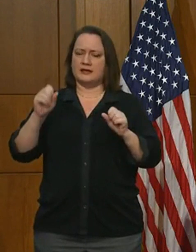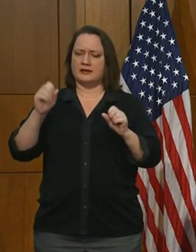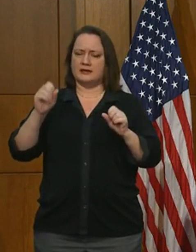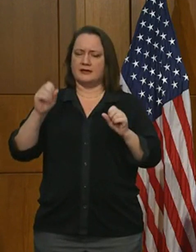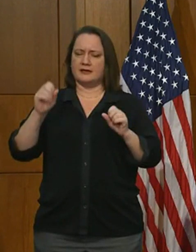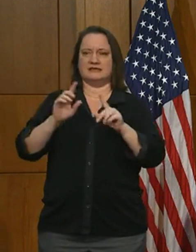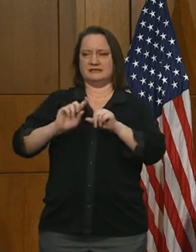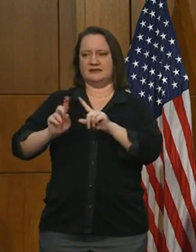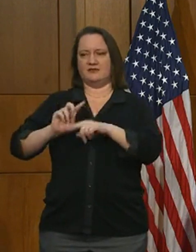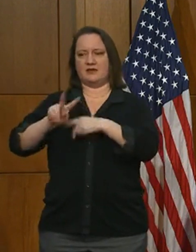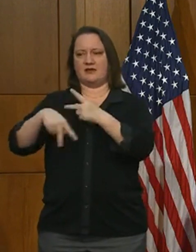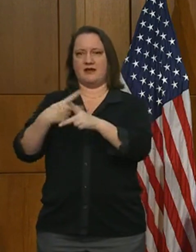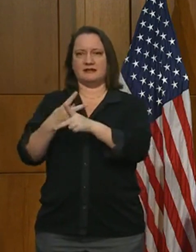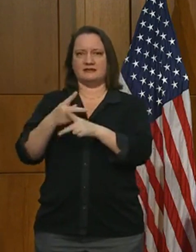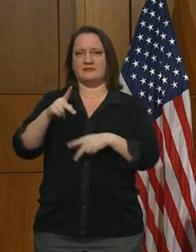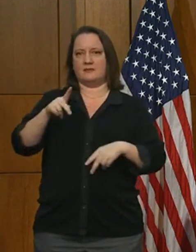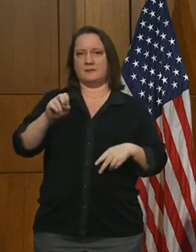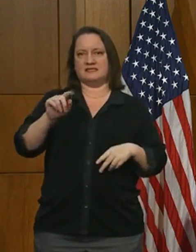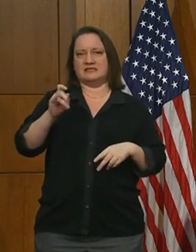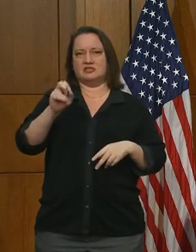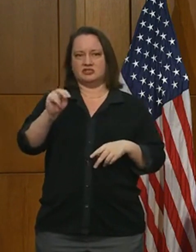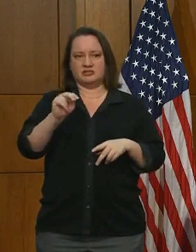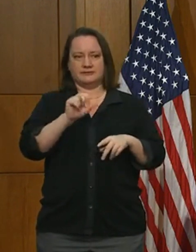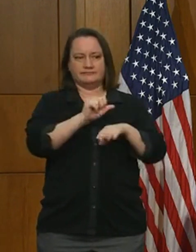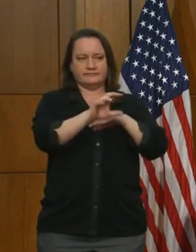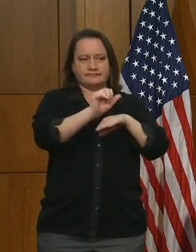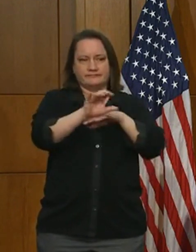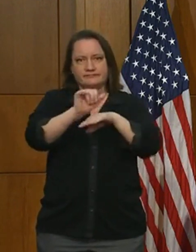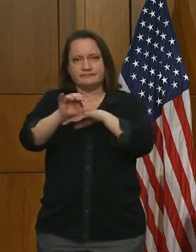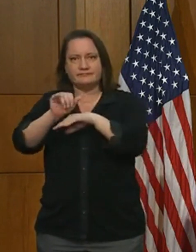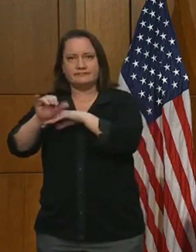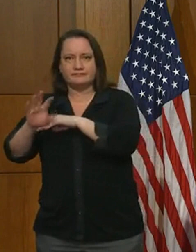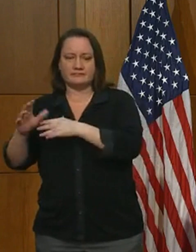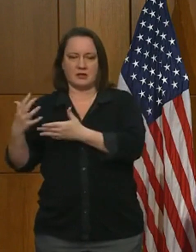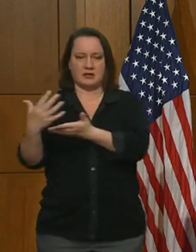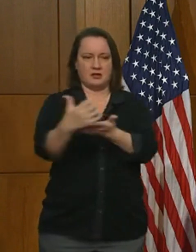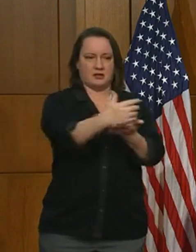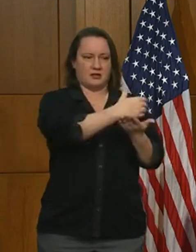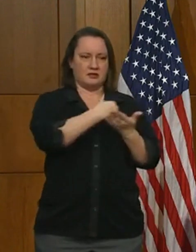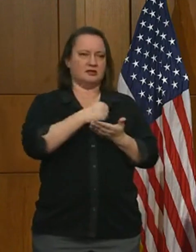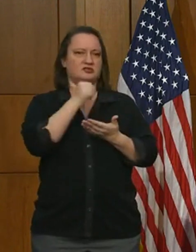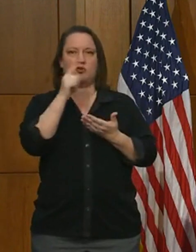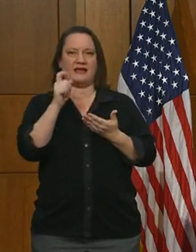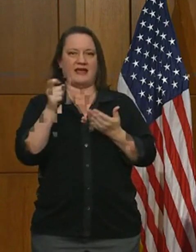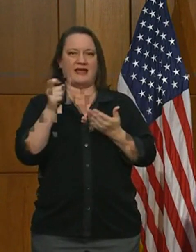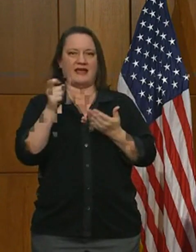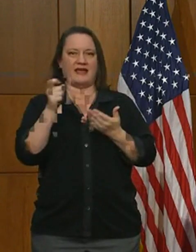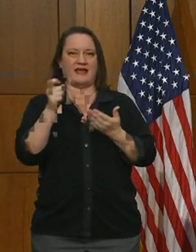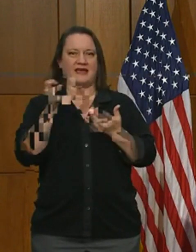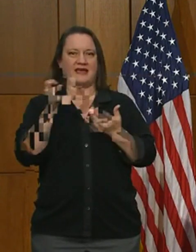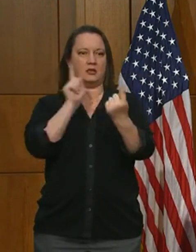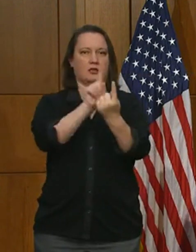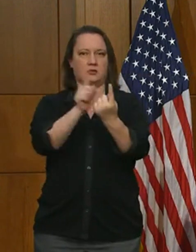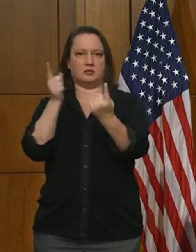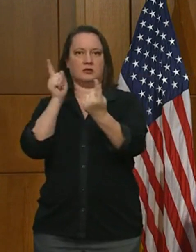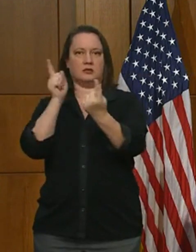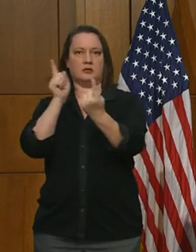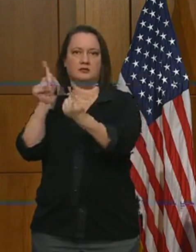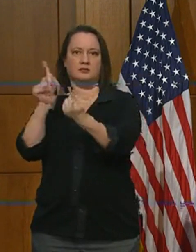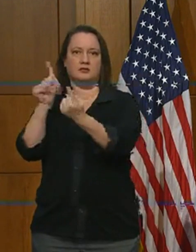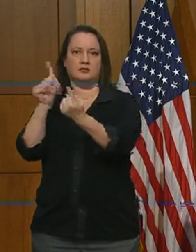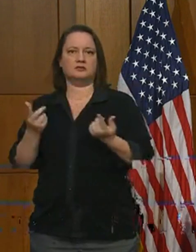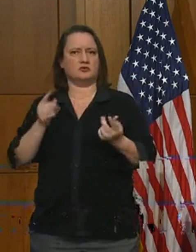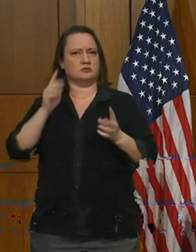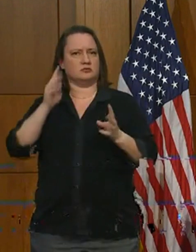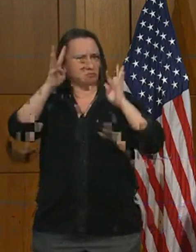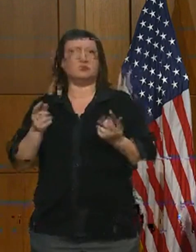petitions go to a workplace, wherever. So the question of can we change that, I'm going to